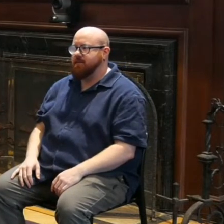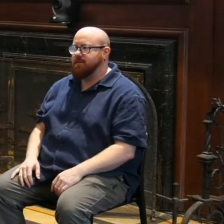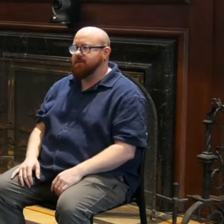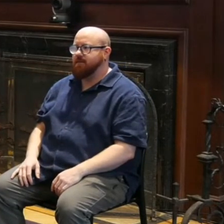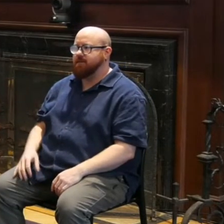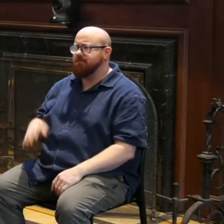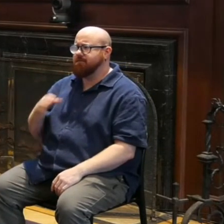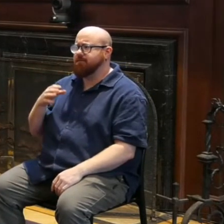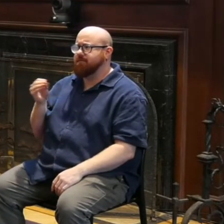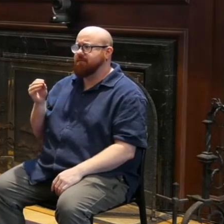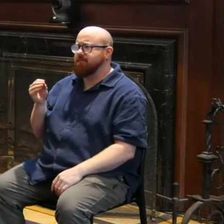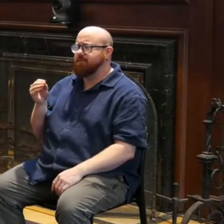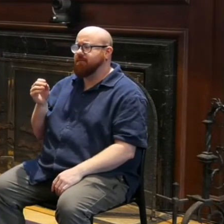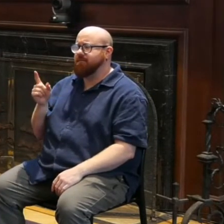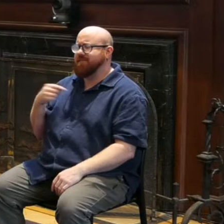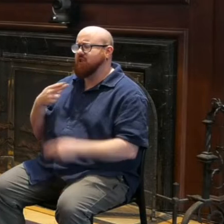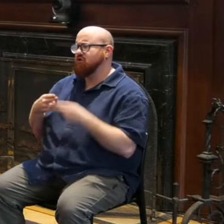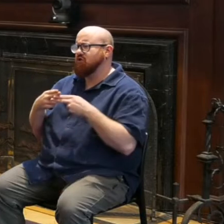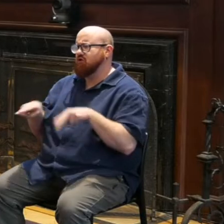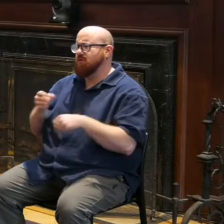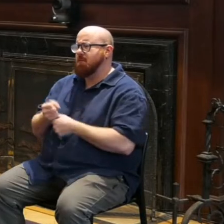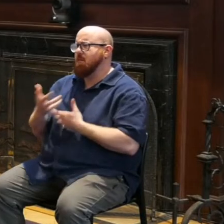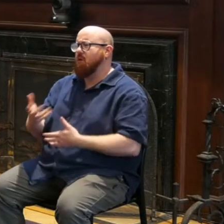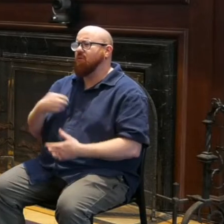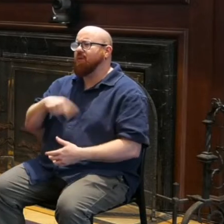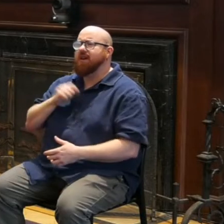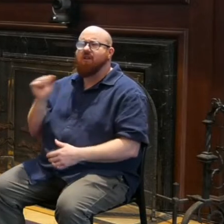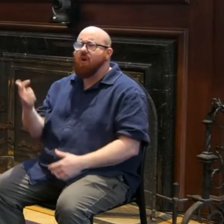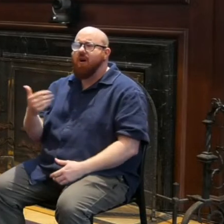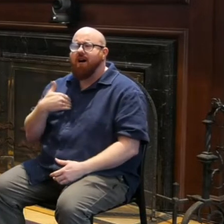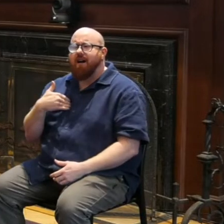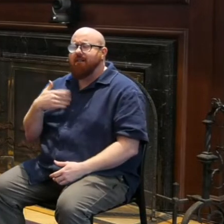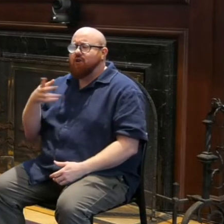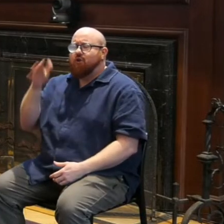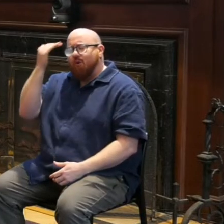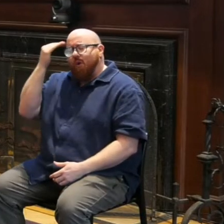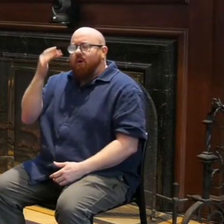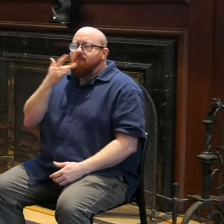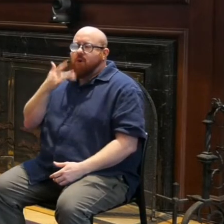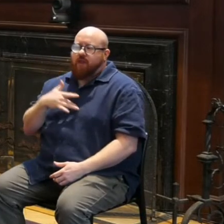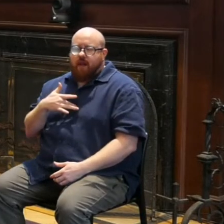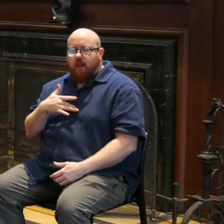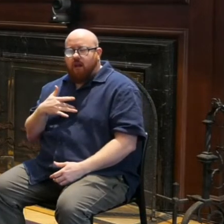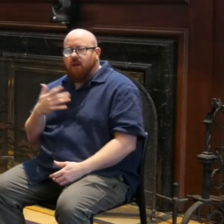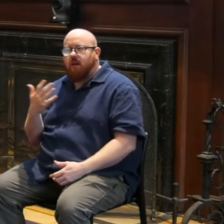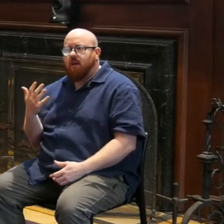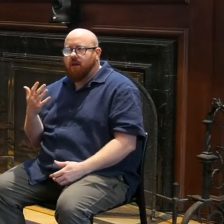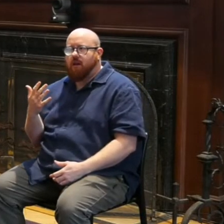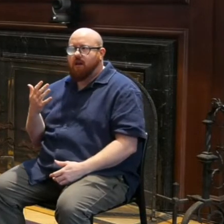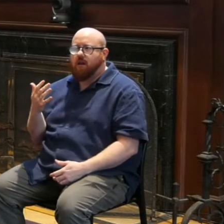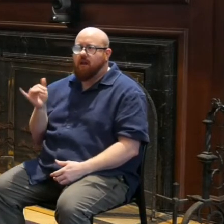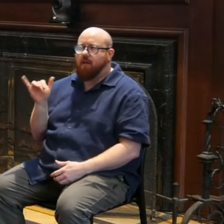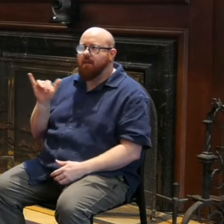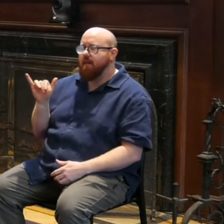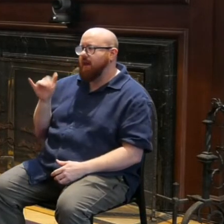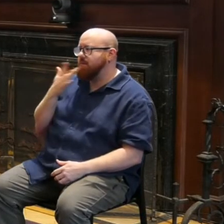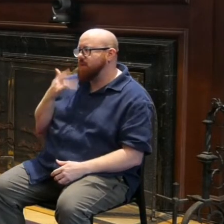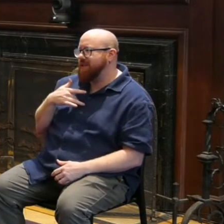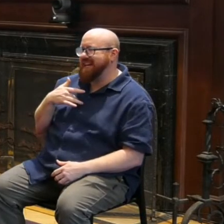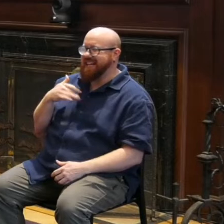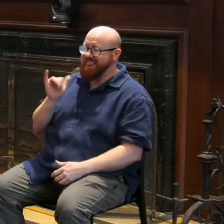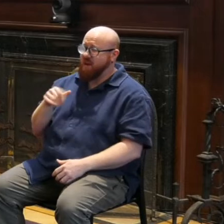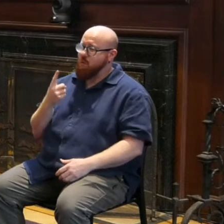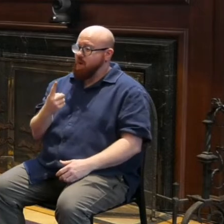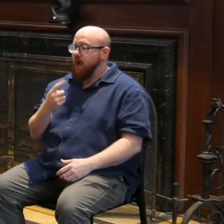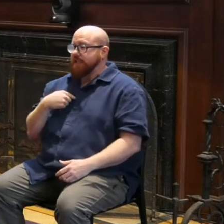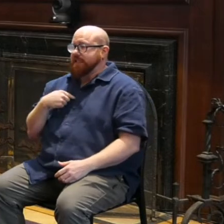And this is a short poem. You know, we all have like those birthdays that like the birthday, and it's a little bit hard to face that